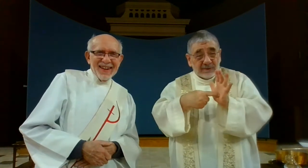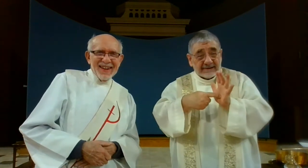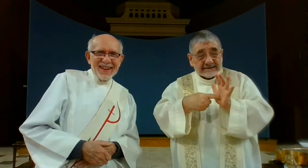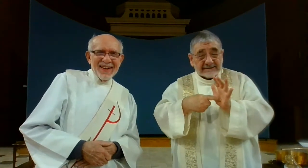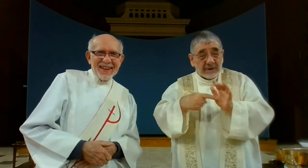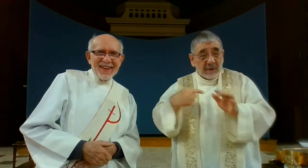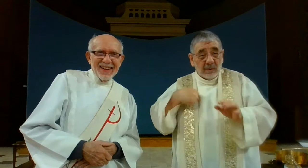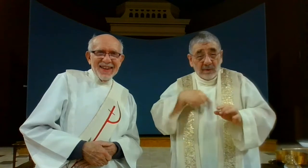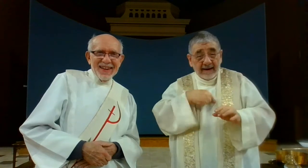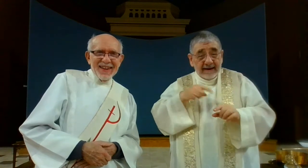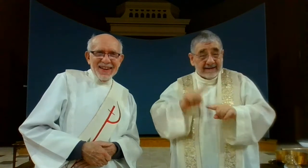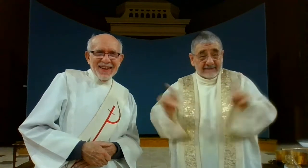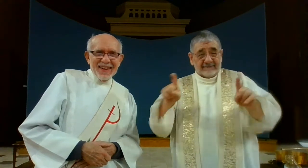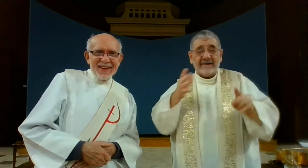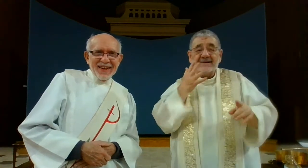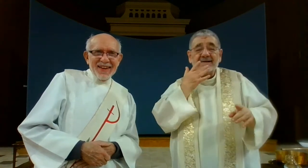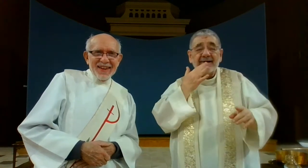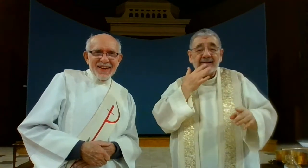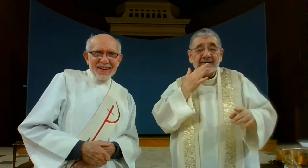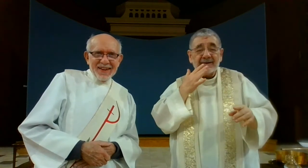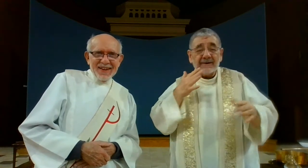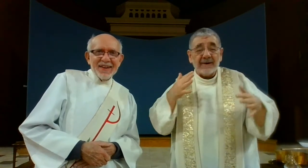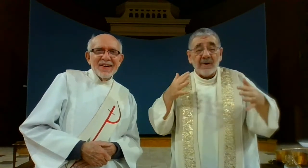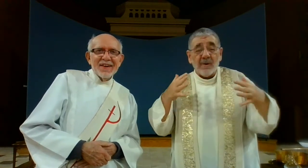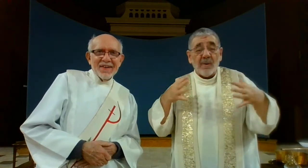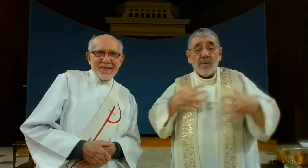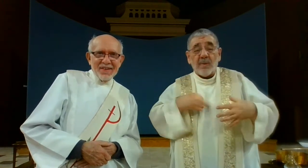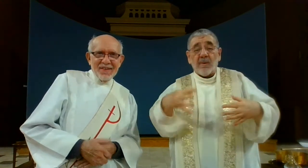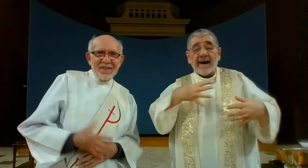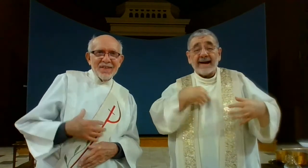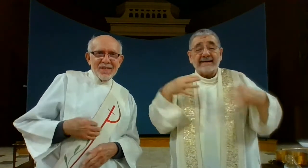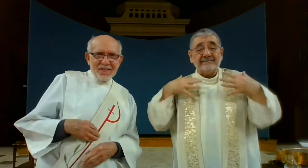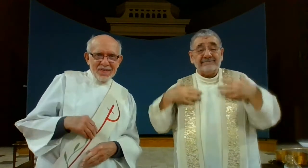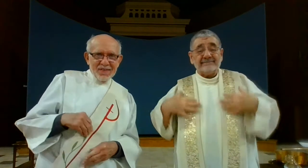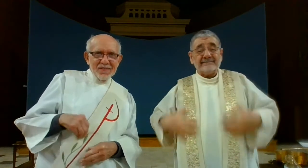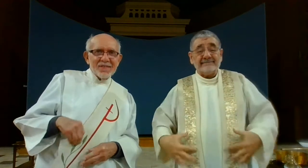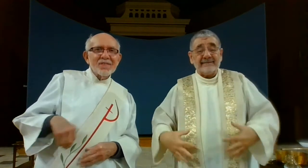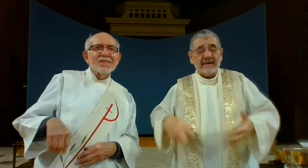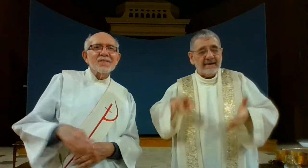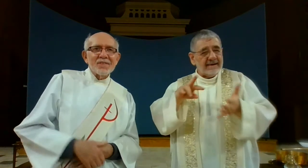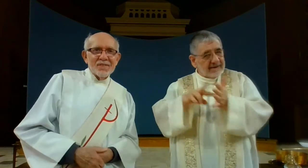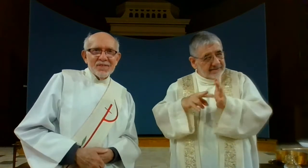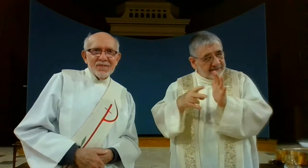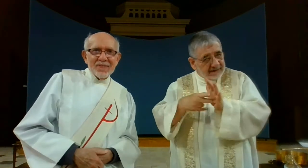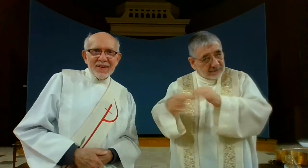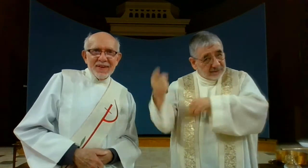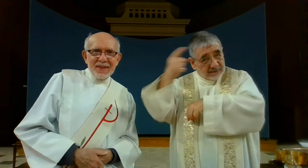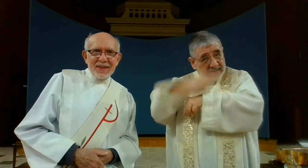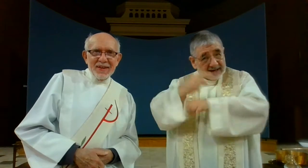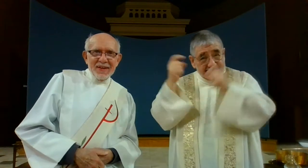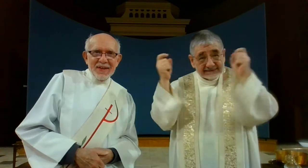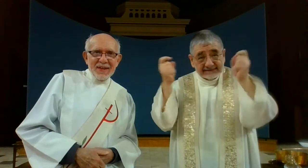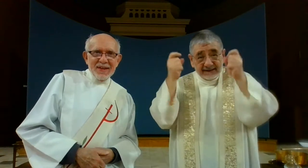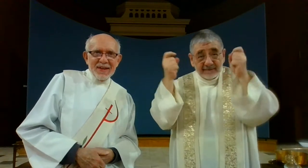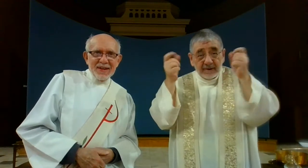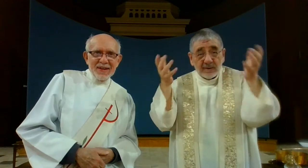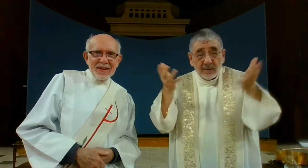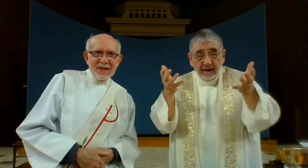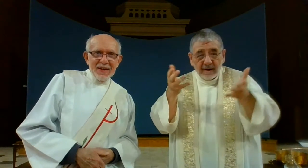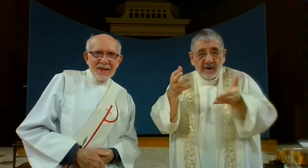You may have noticed we are wearing a different color today, white, which means today we are